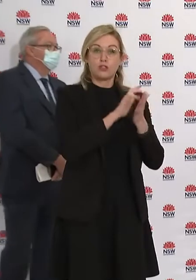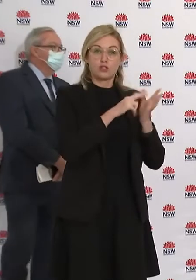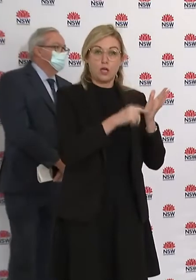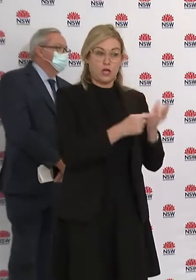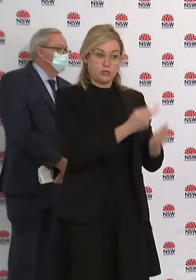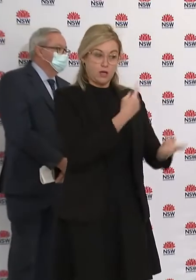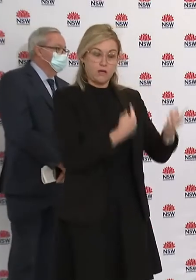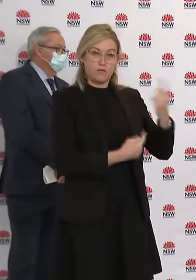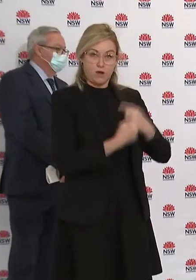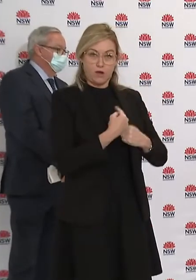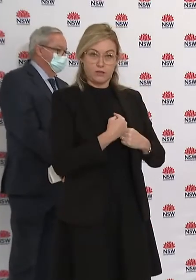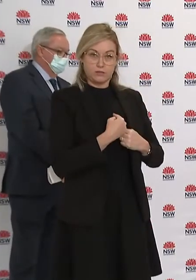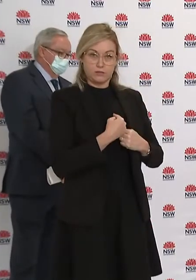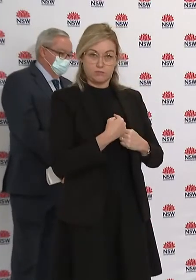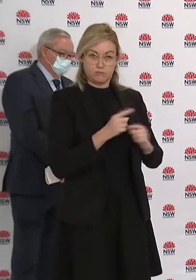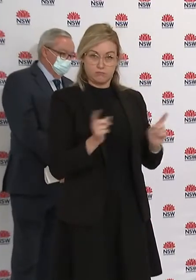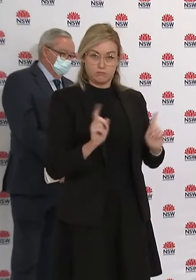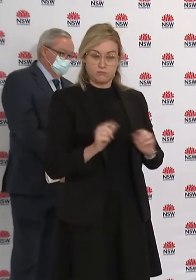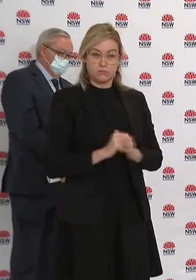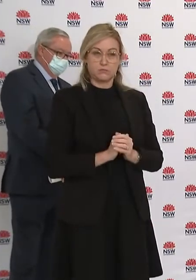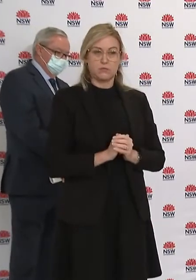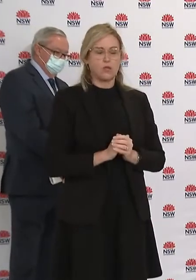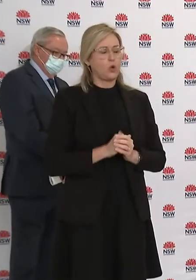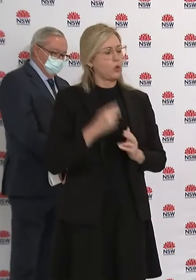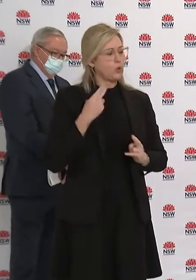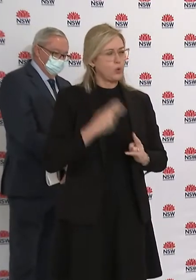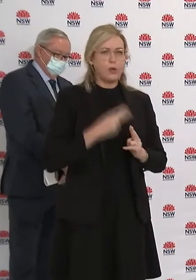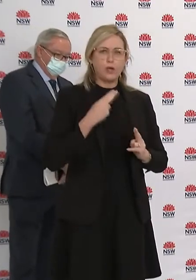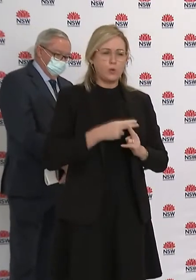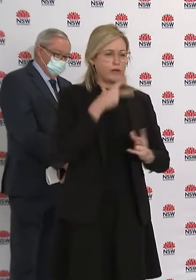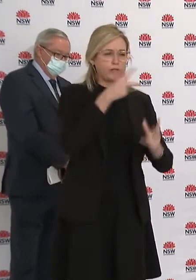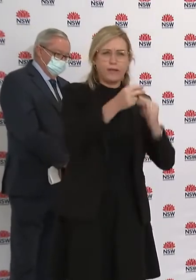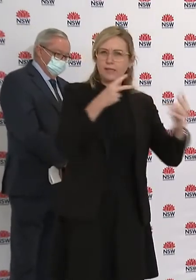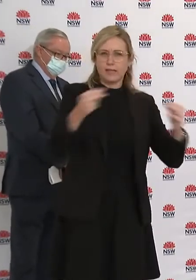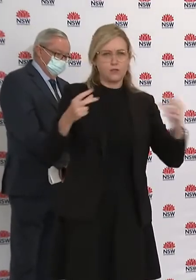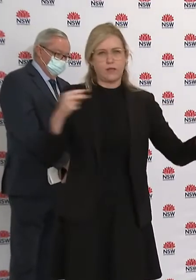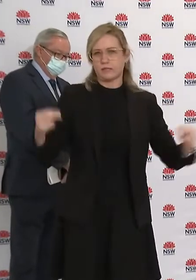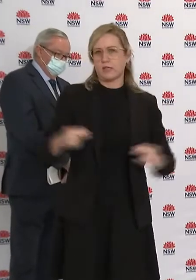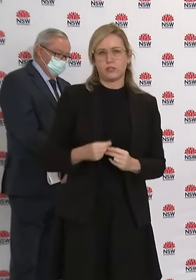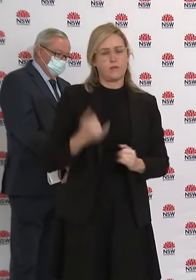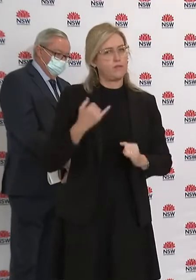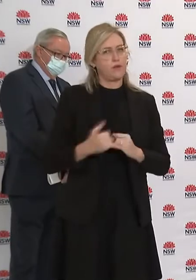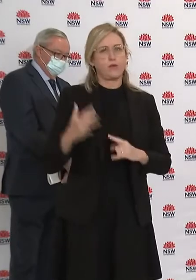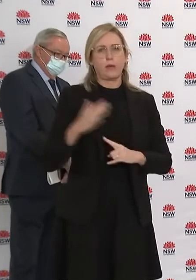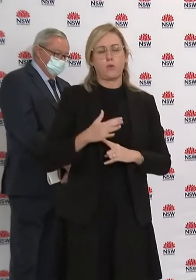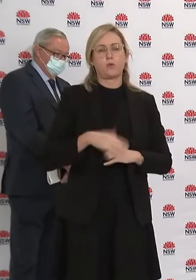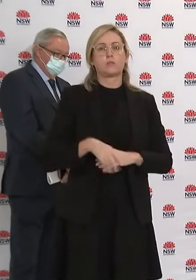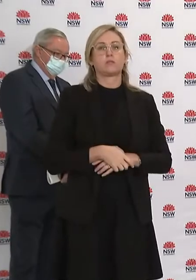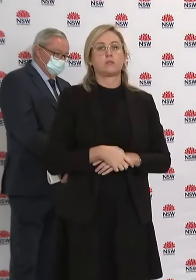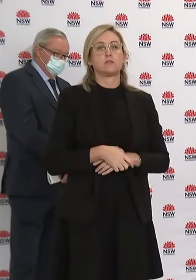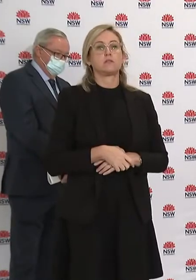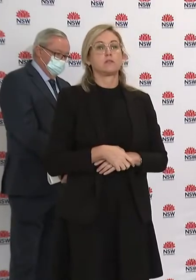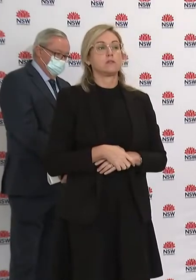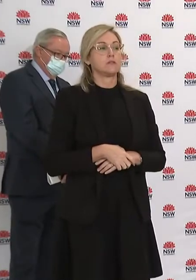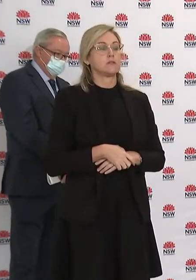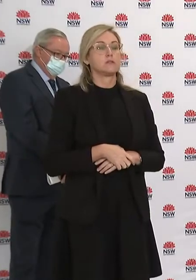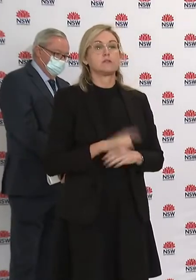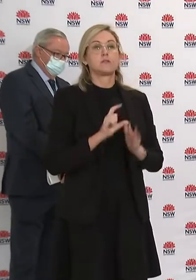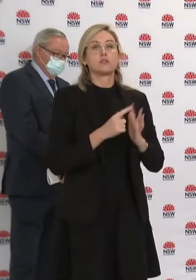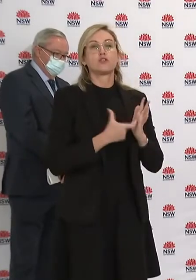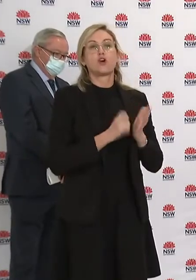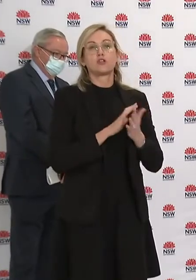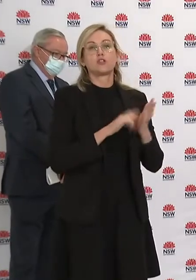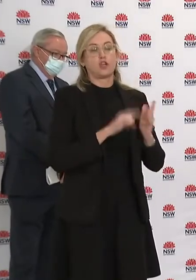those first jabs in arms as quickly as possible, and I will ask Dr. Chant to repeat the advice that she's spoken about